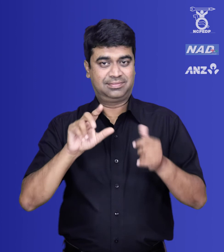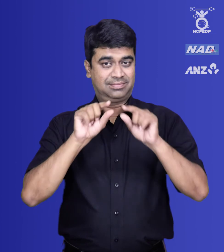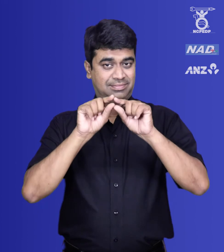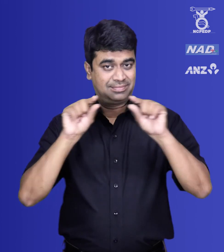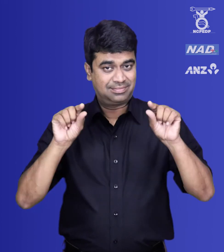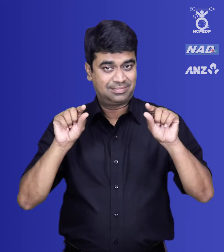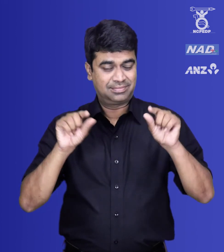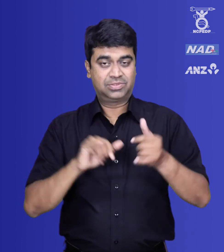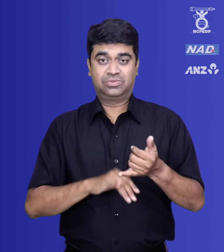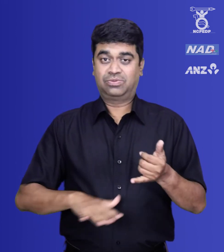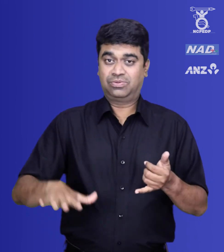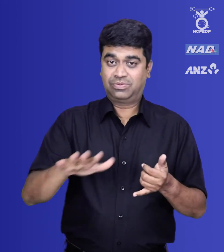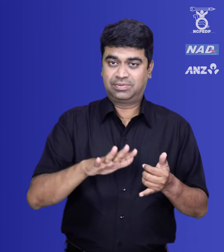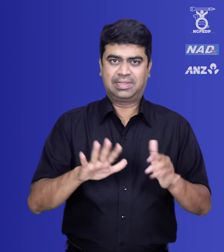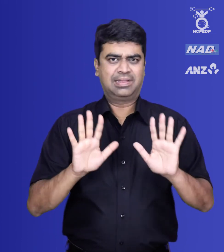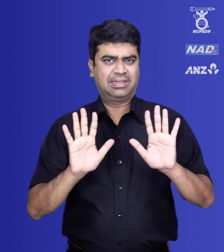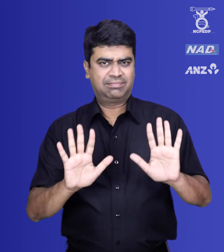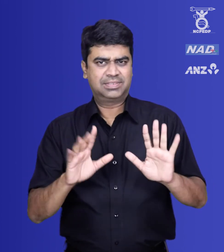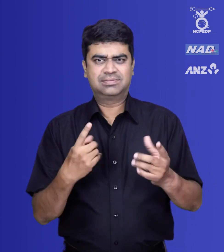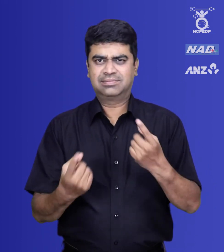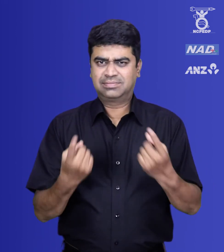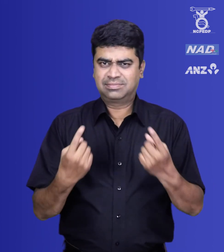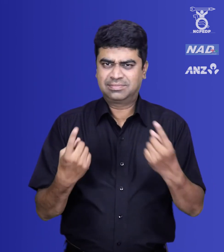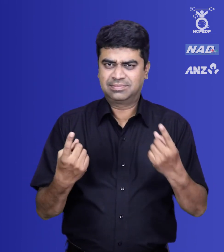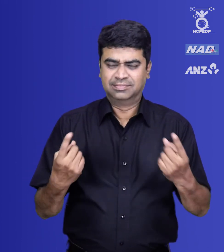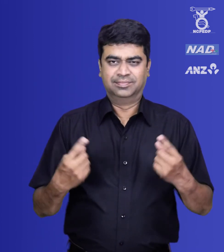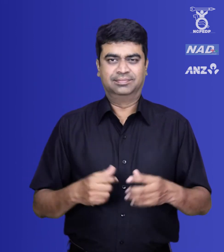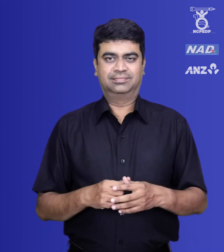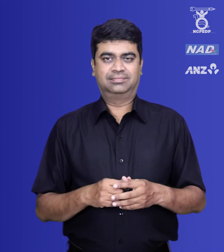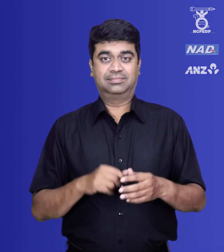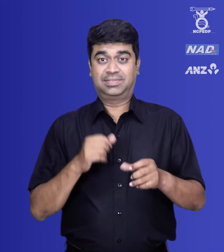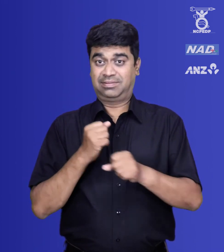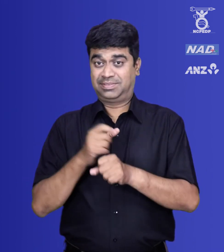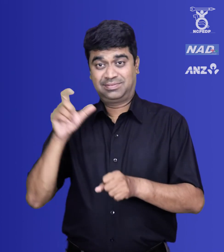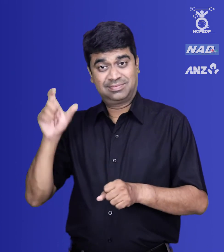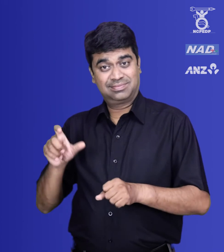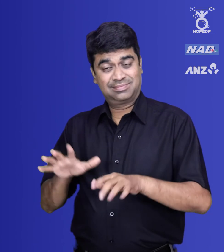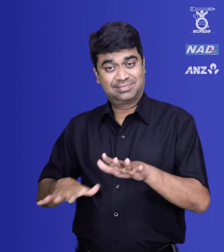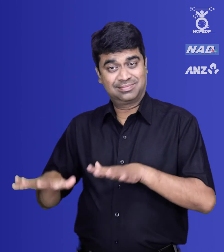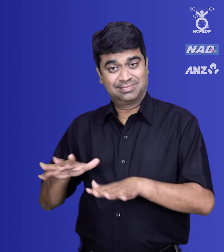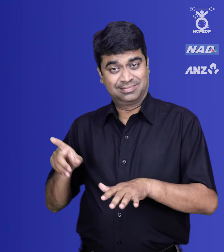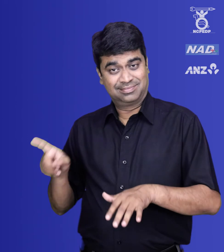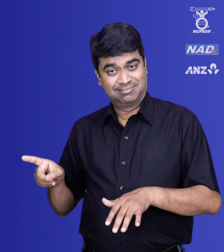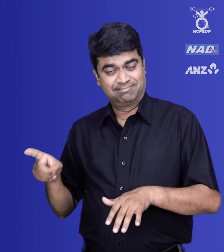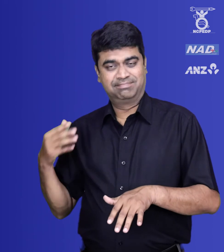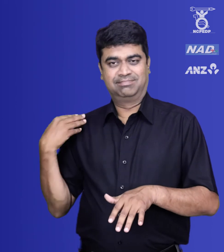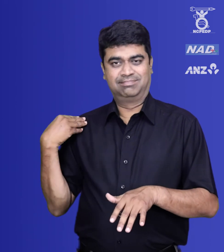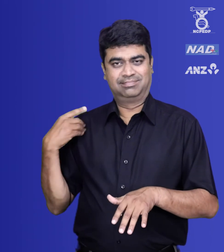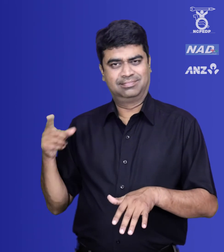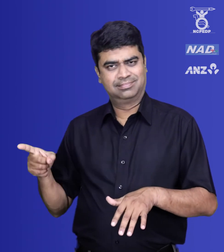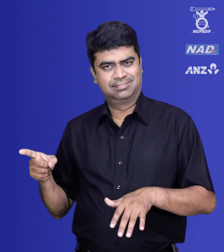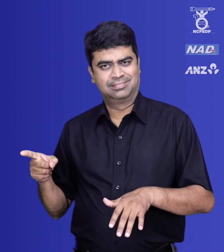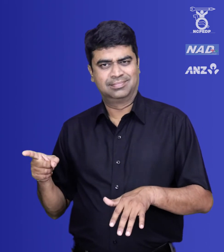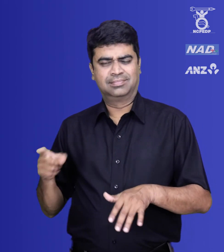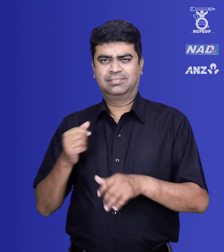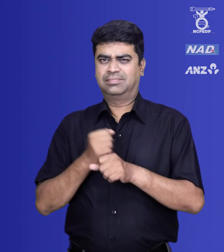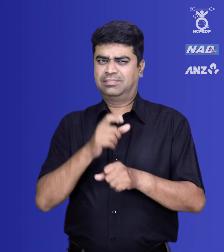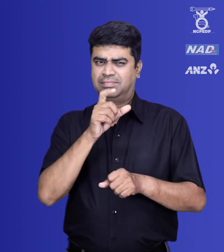48. Social audit. The appropriate government shall undertake social audit of